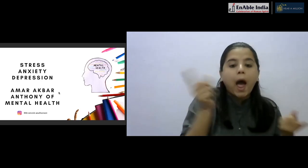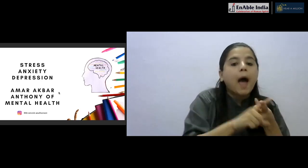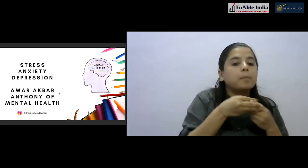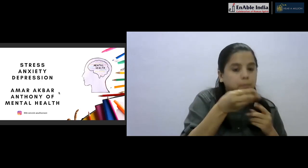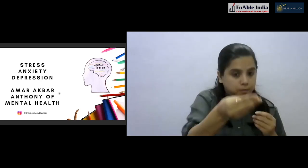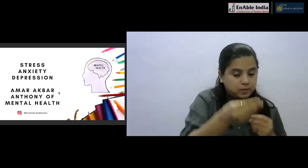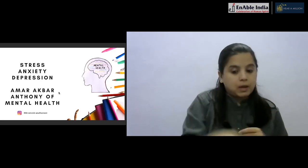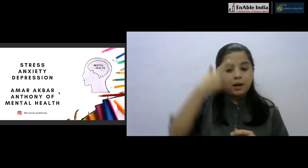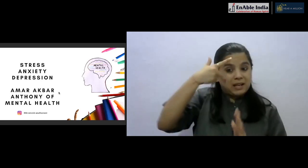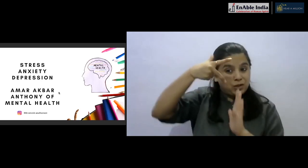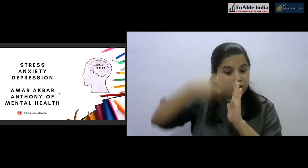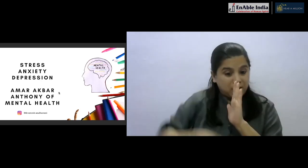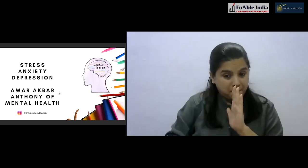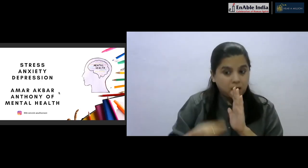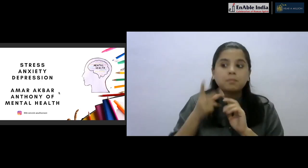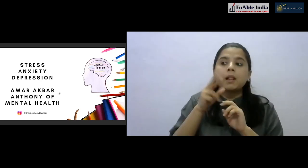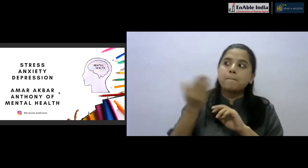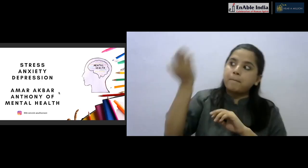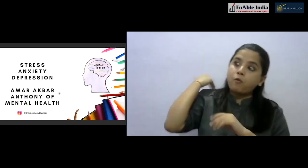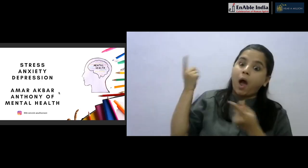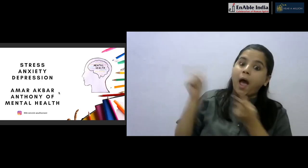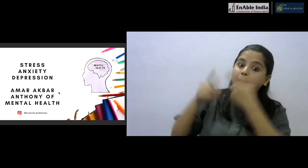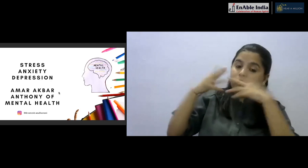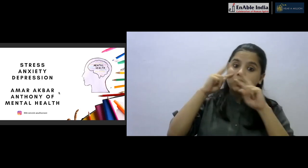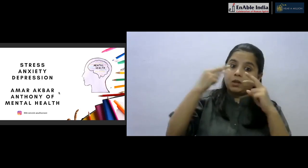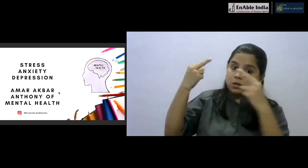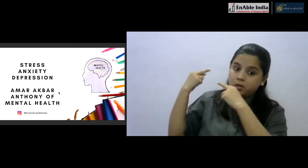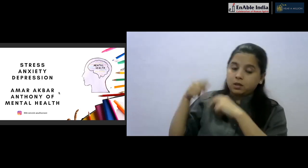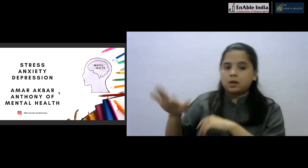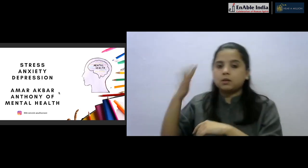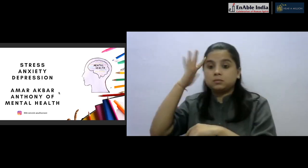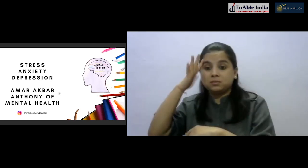depression, past, anxiety, both the scenarios.